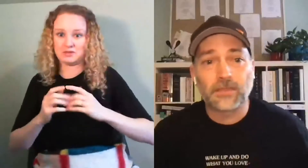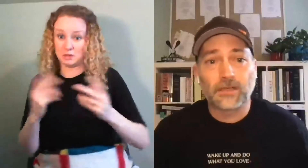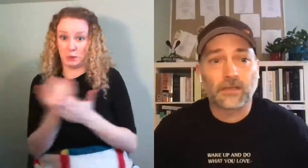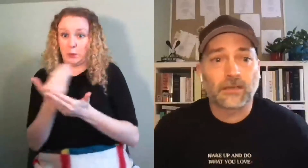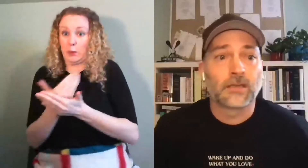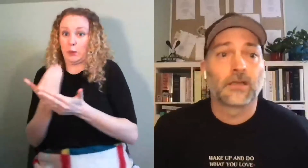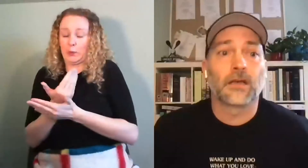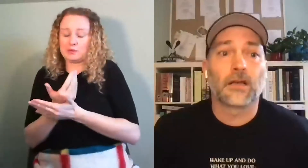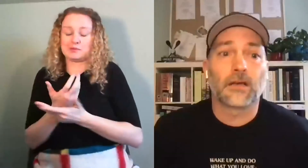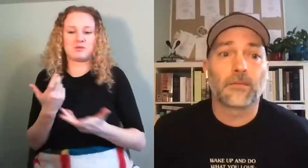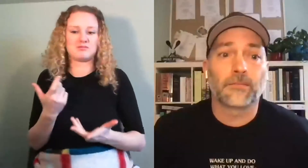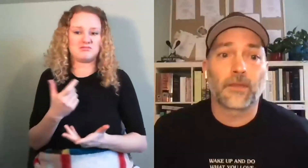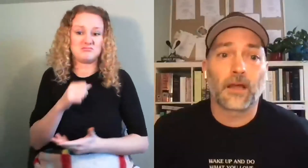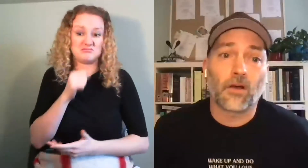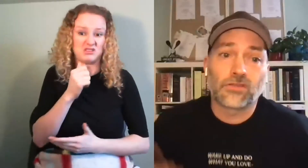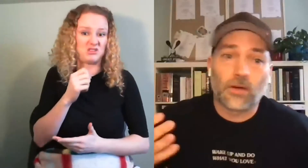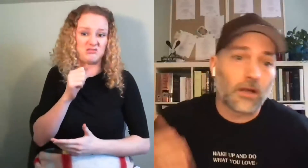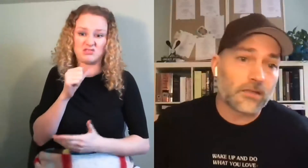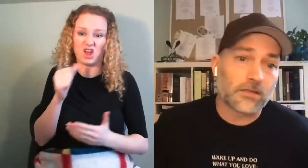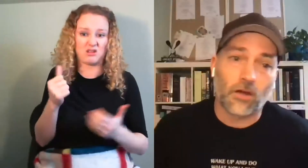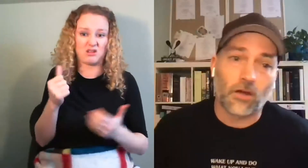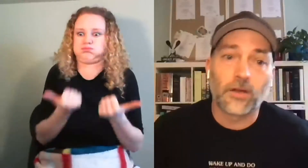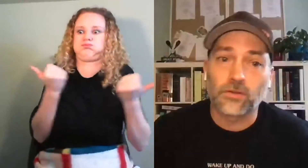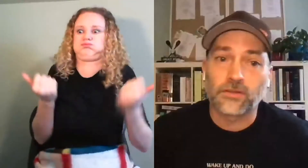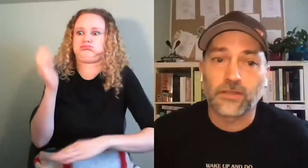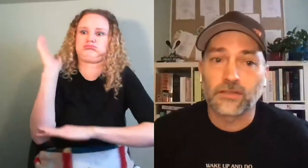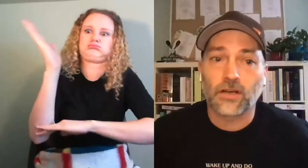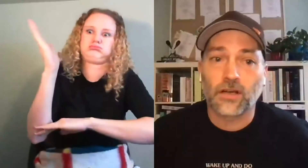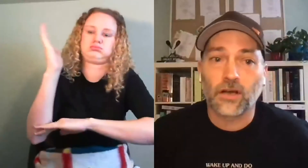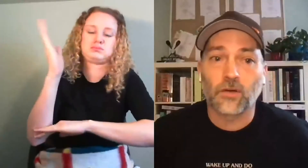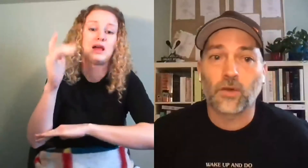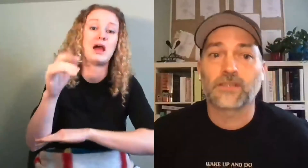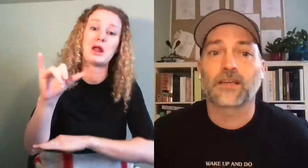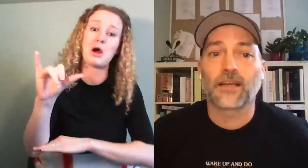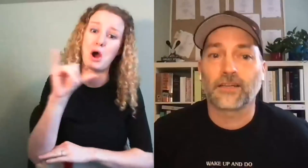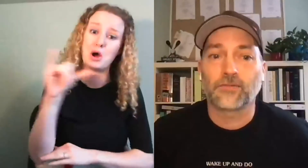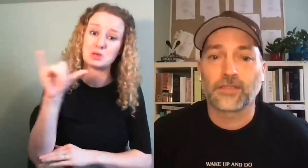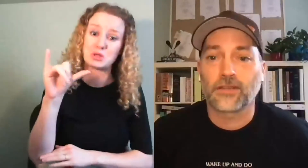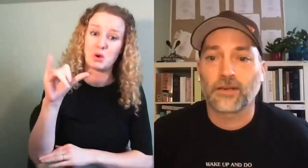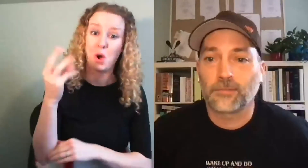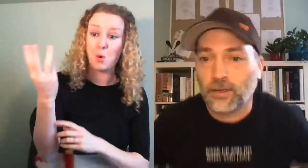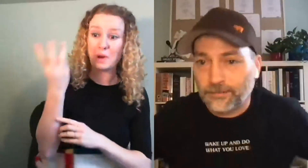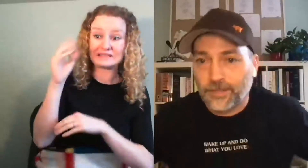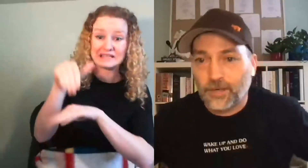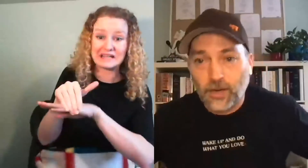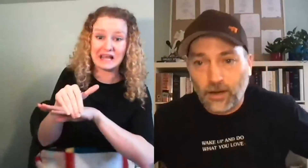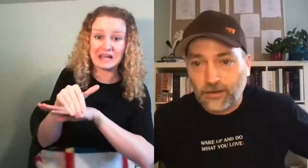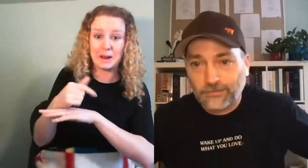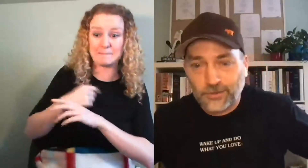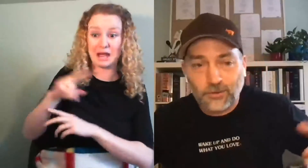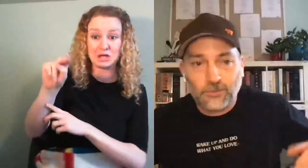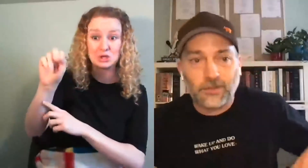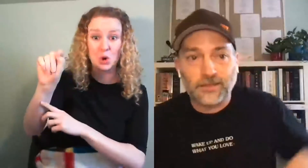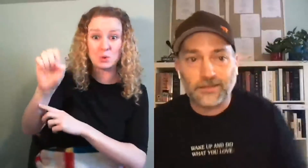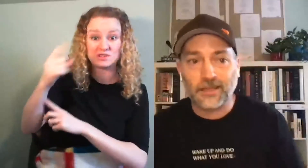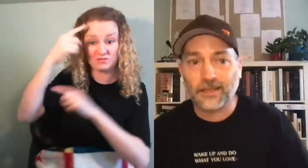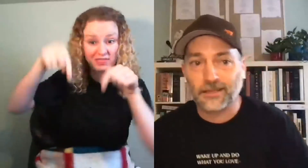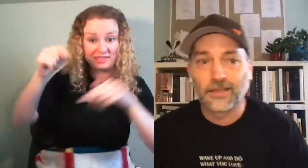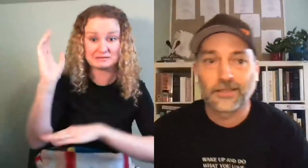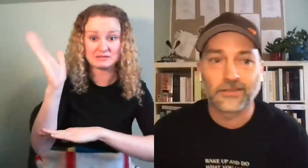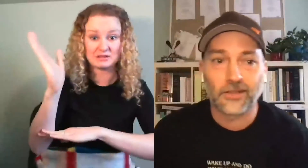public speaking. And also I lost all of my notes for this talk on Wednesday night and restarted, but here we are. So